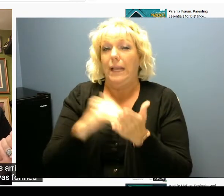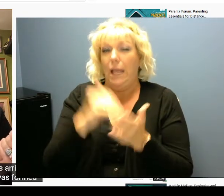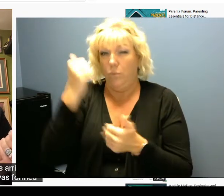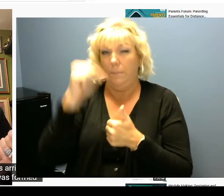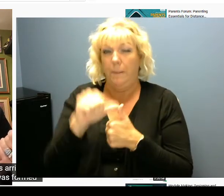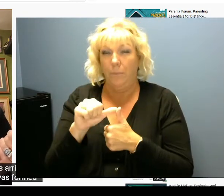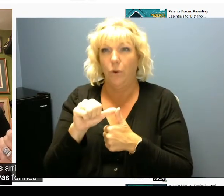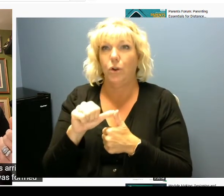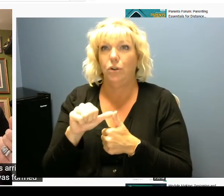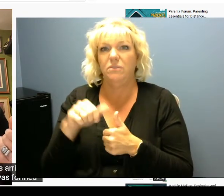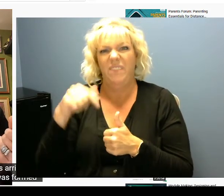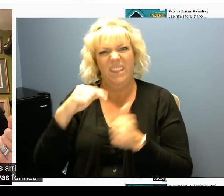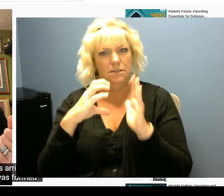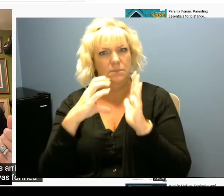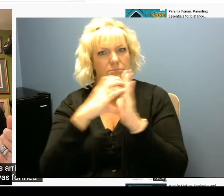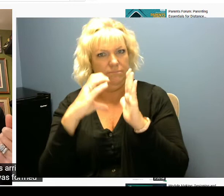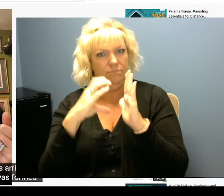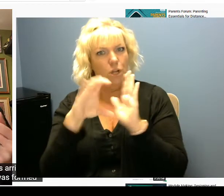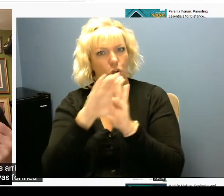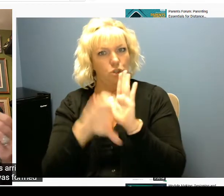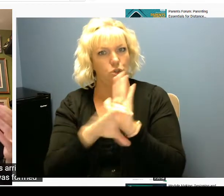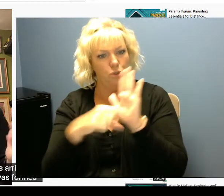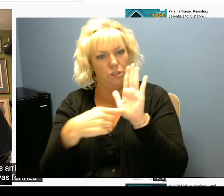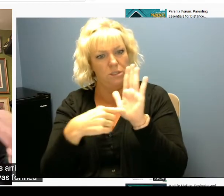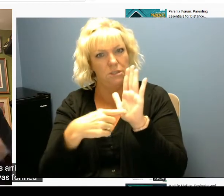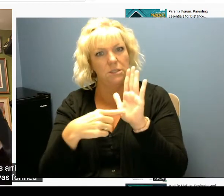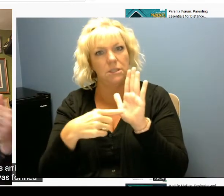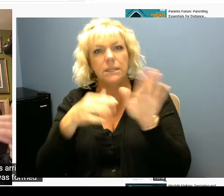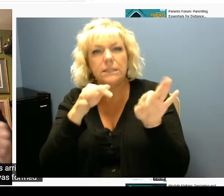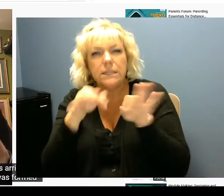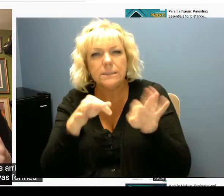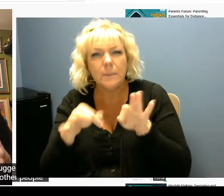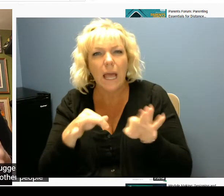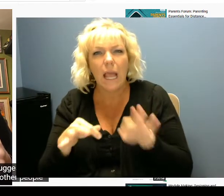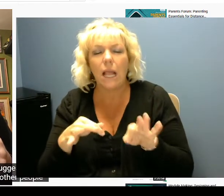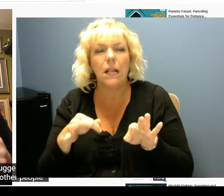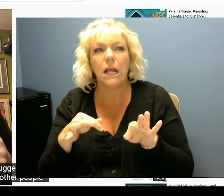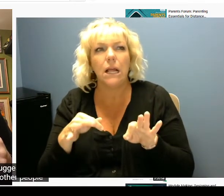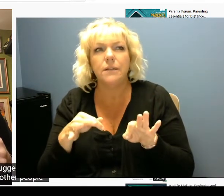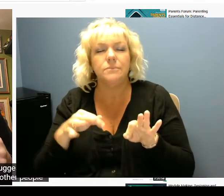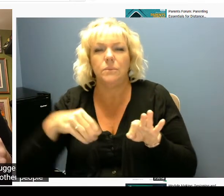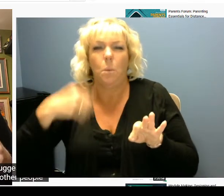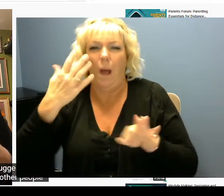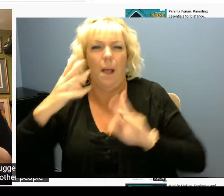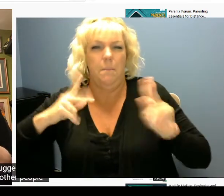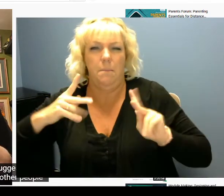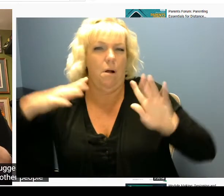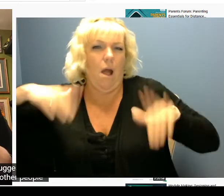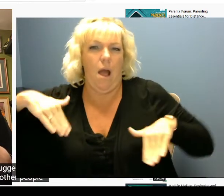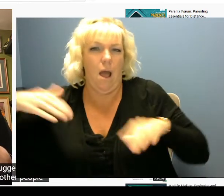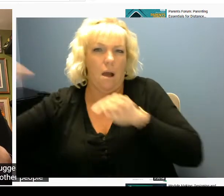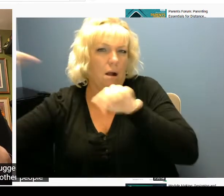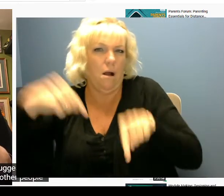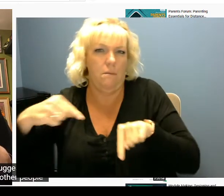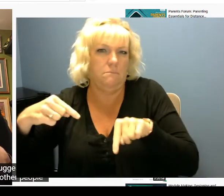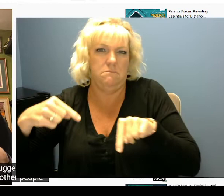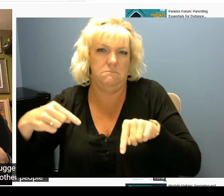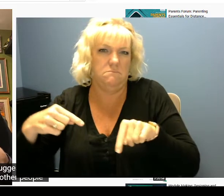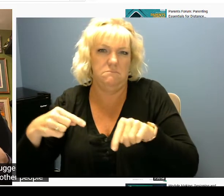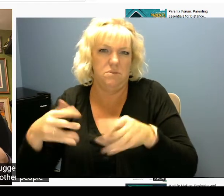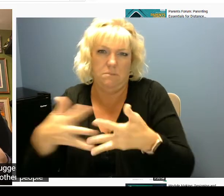that there is an alliance that was formed among these five nations, which suggests